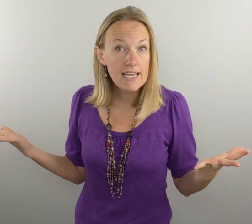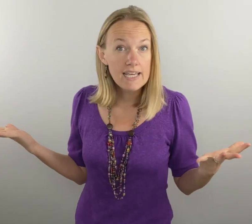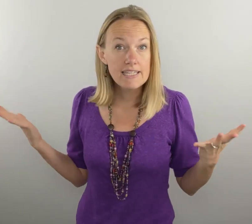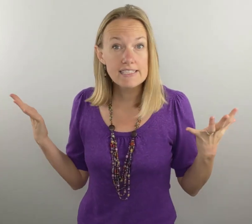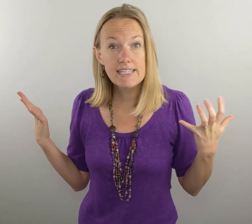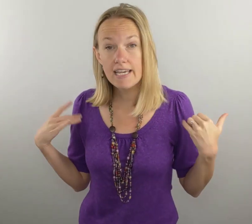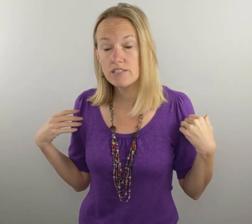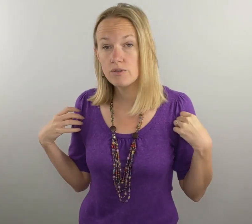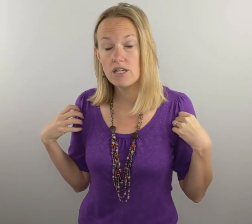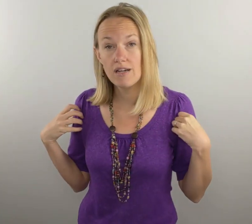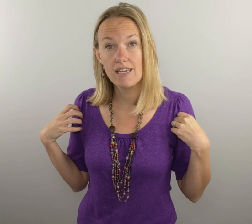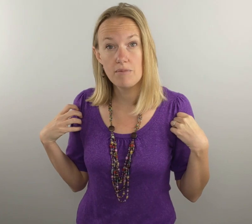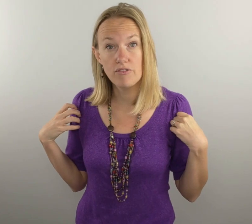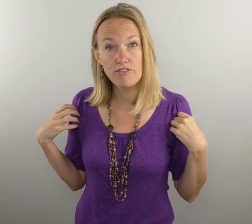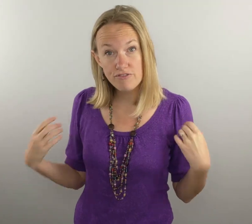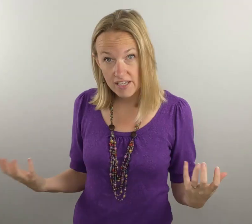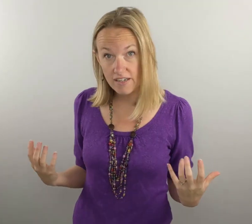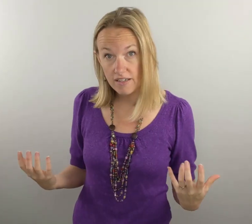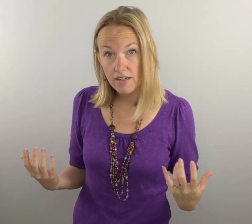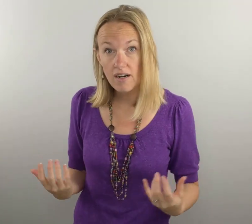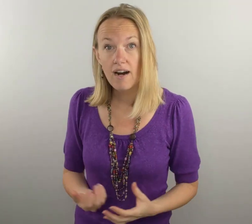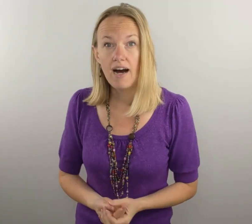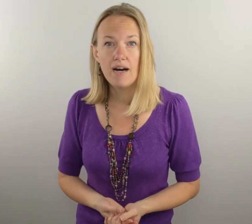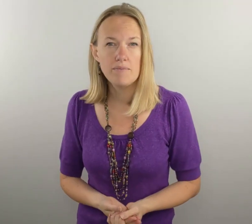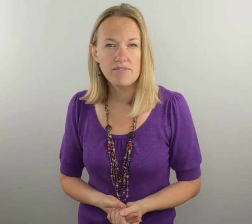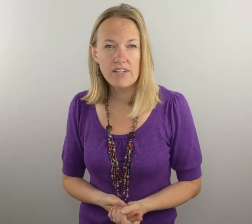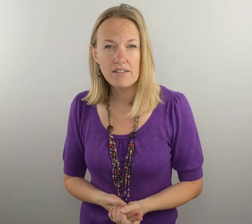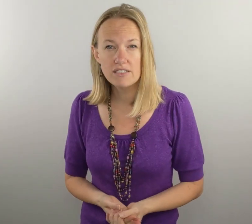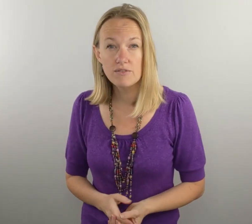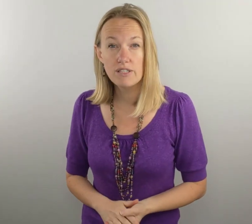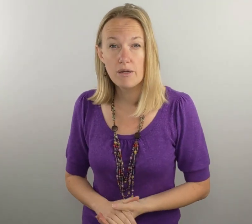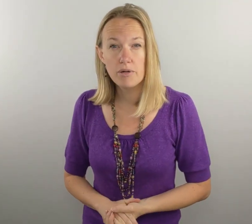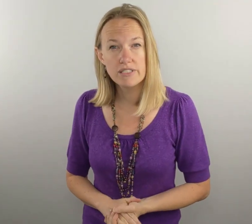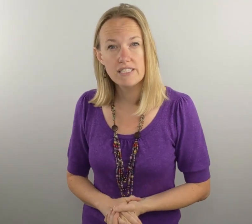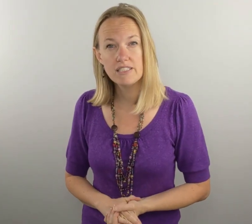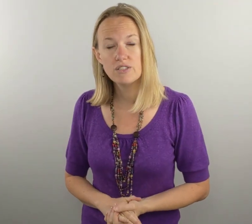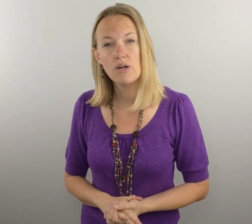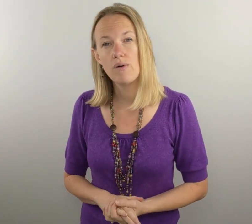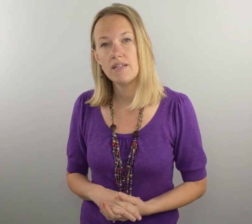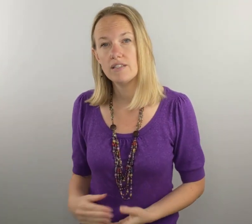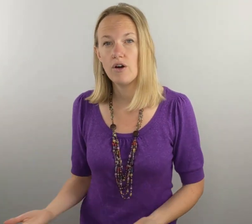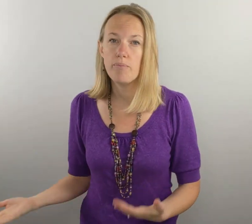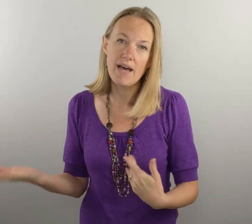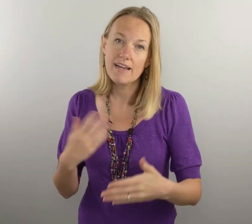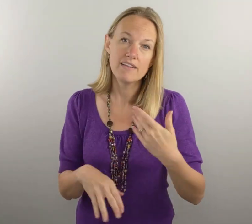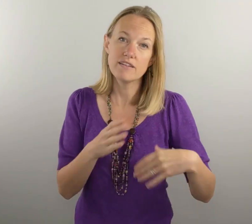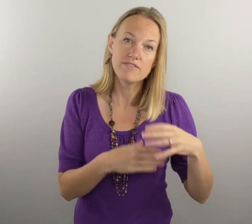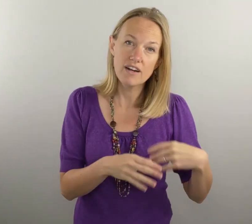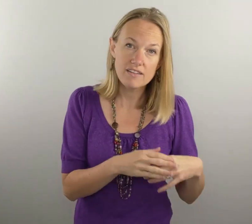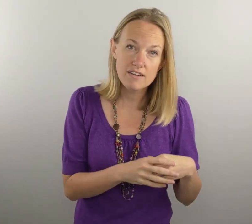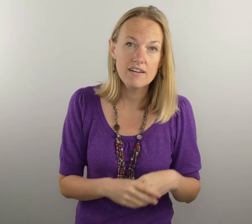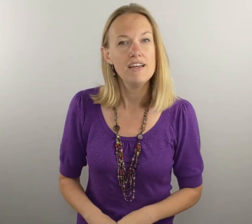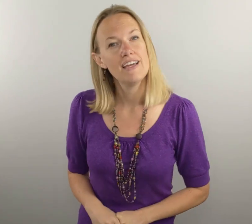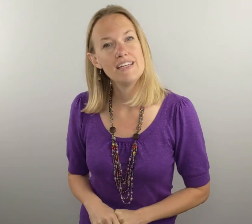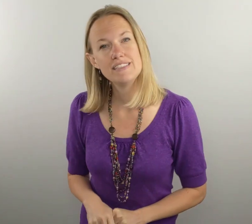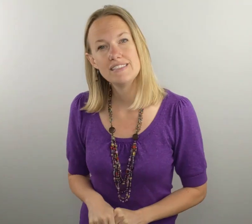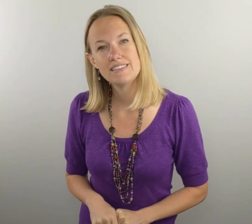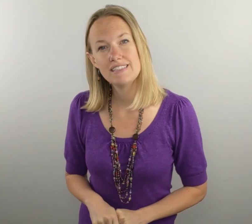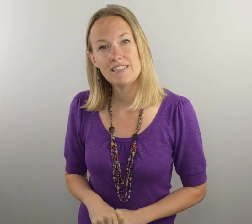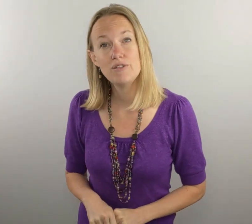In this case, we're talking about fear, but fear isn't really a person, so I wanted to go back a little farther and see who is